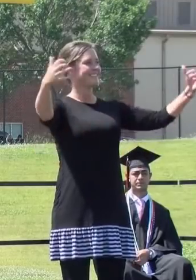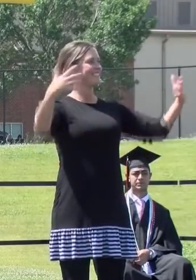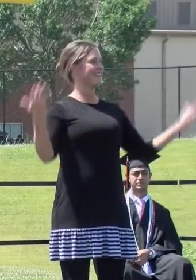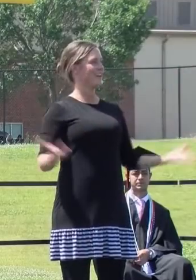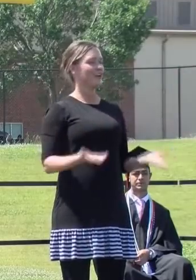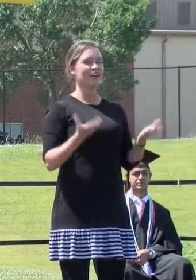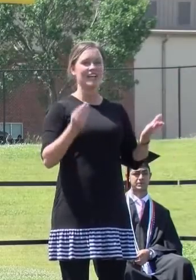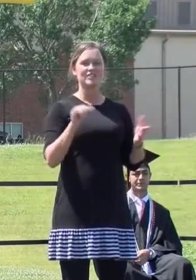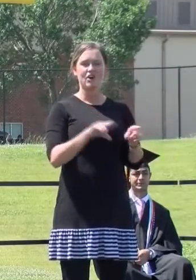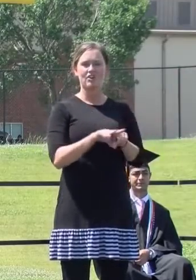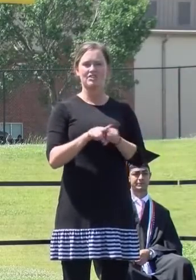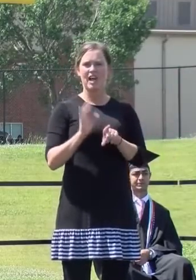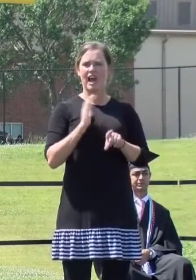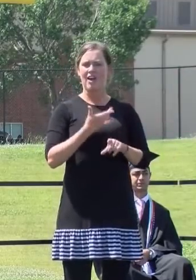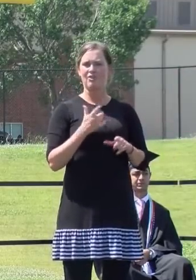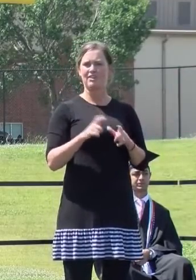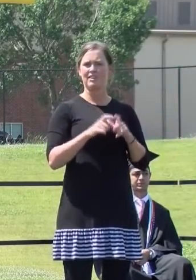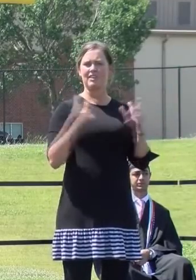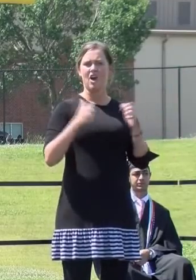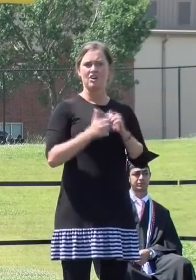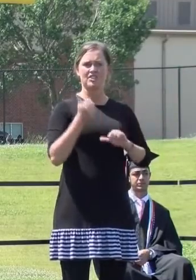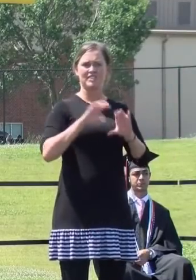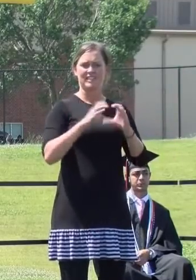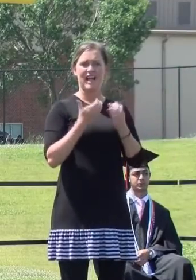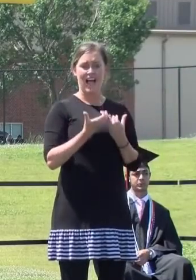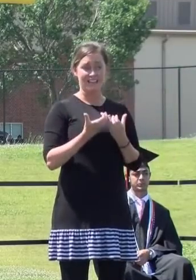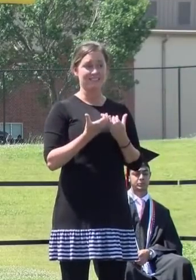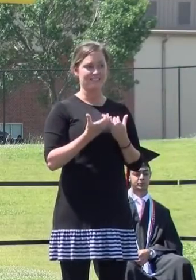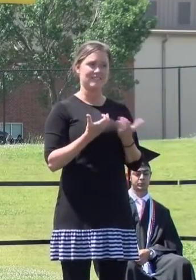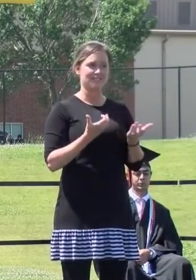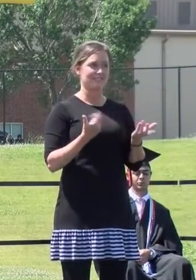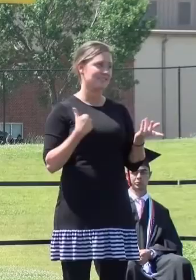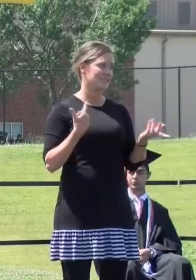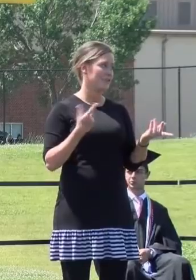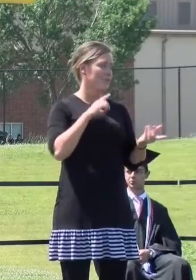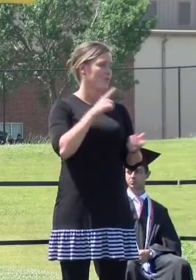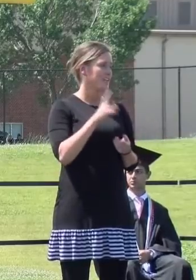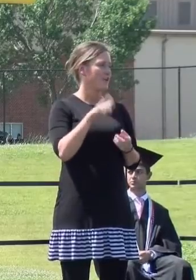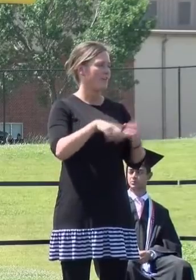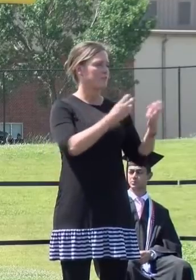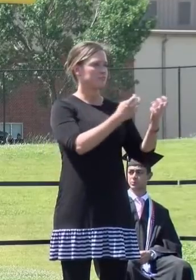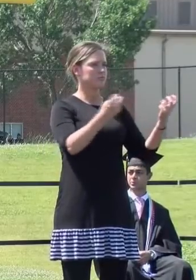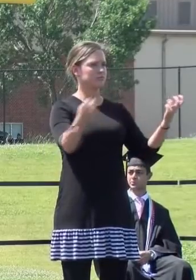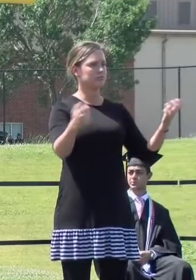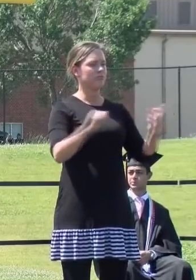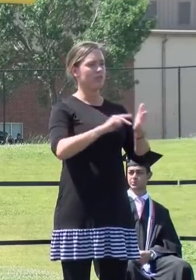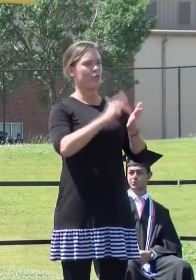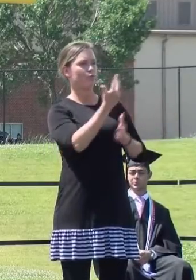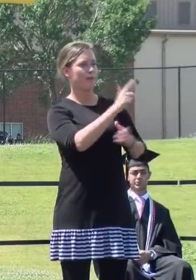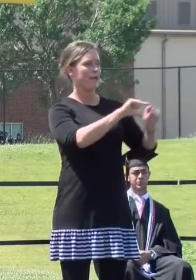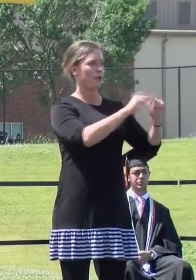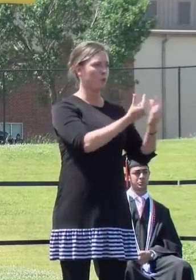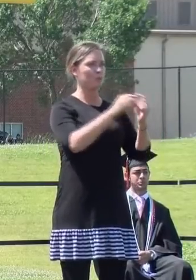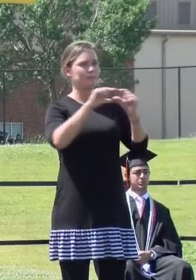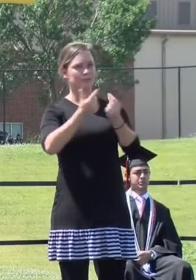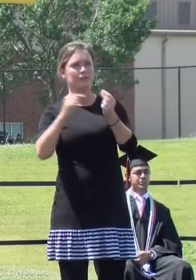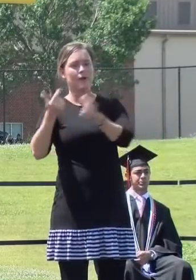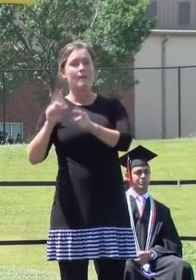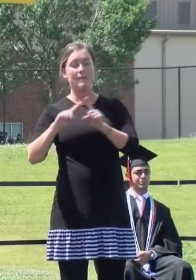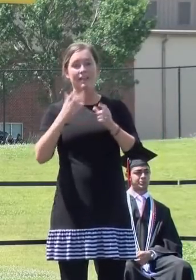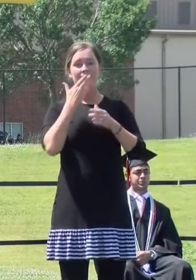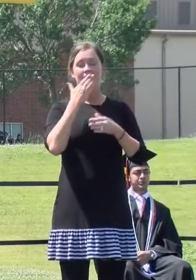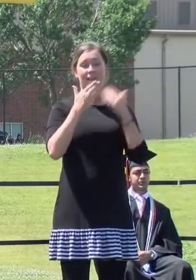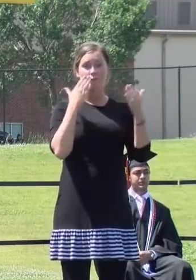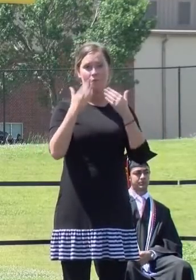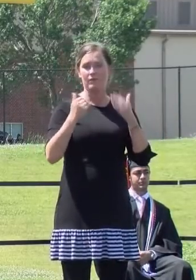Stadium. It's also our largest graduating class ever. Unusual that we would have you segregated into threes, but kind of thankful that